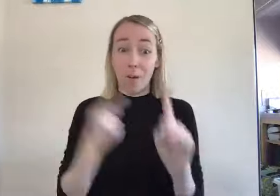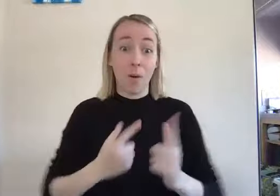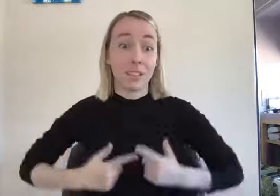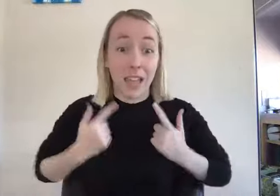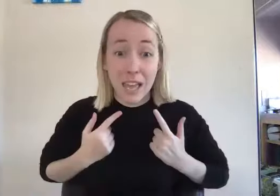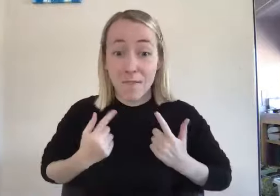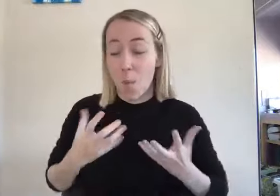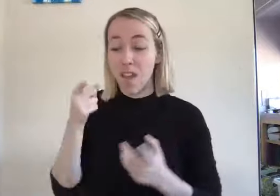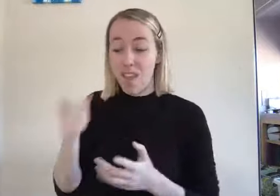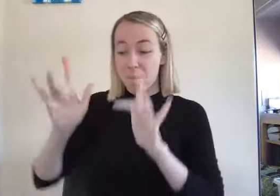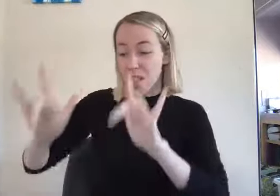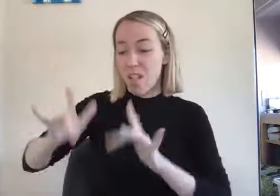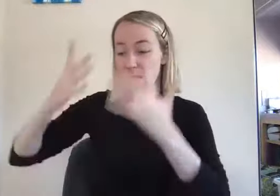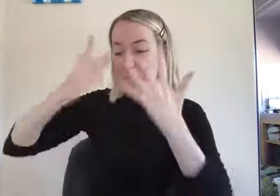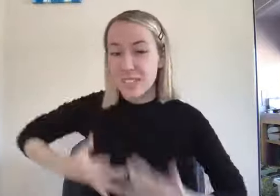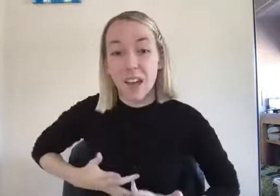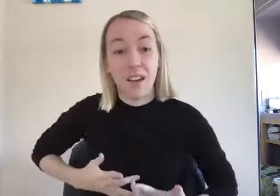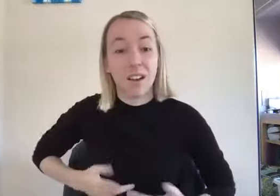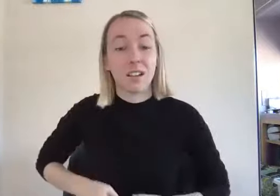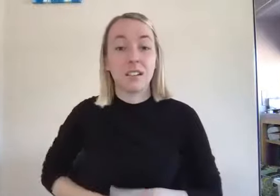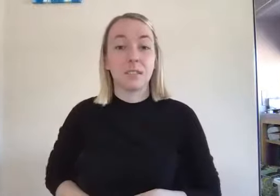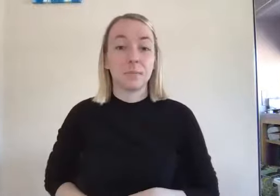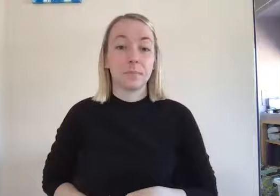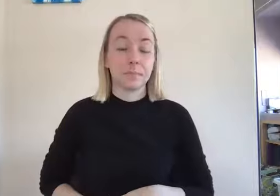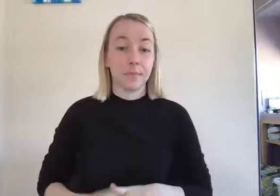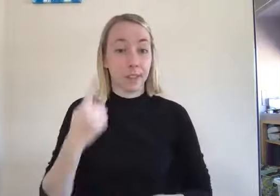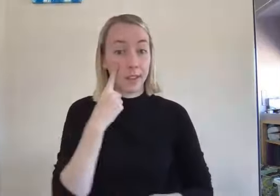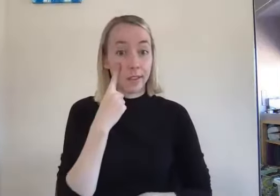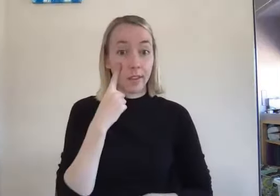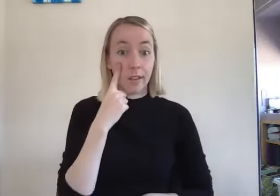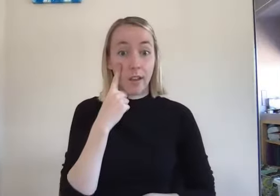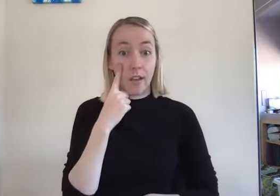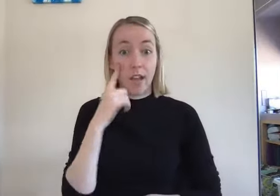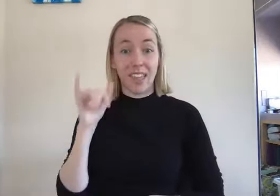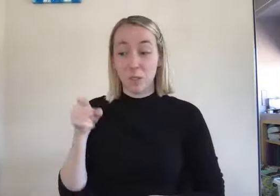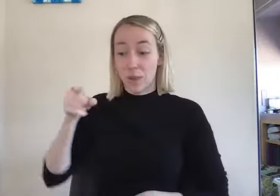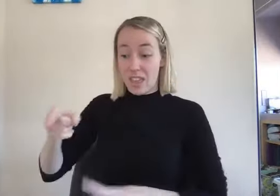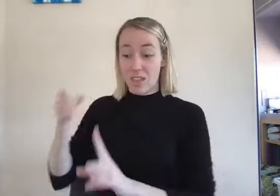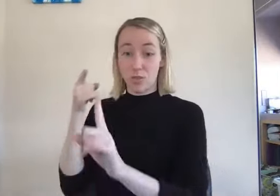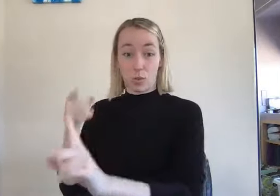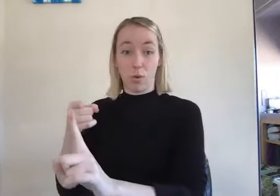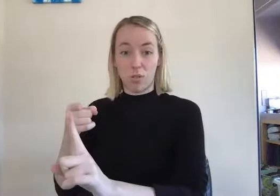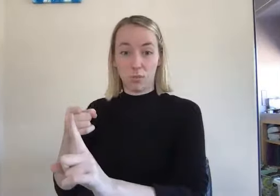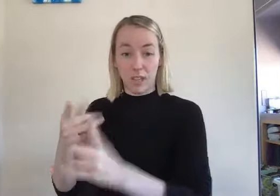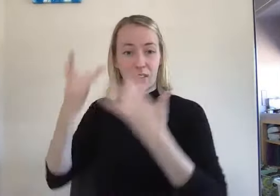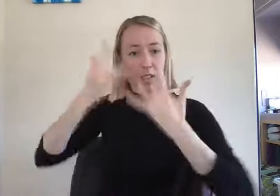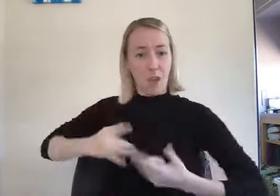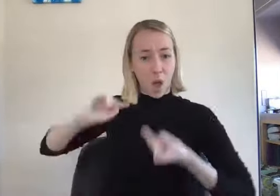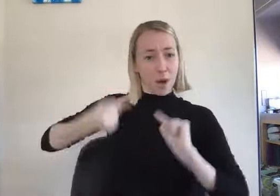my mission in life to make him miserable. You see, I thought that's what he was setting out to do, was to make me